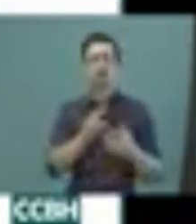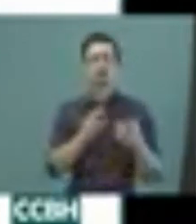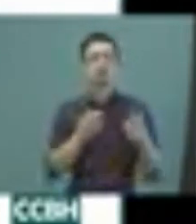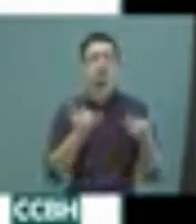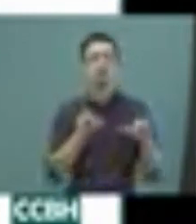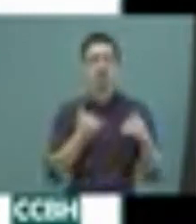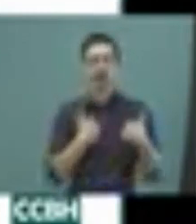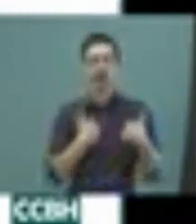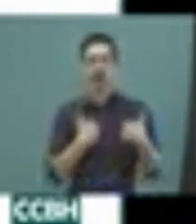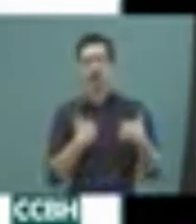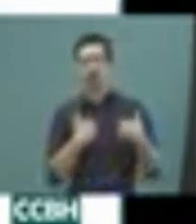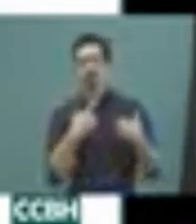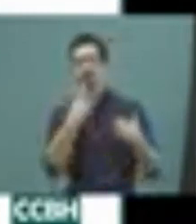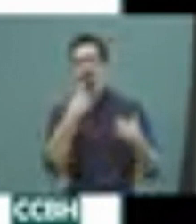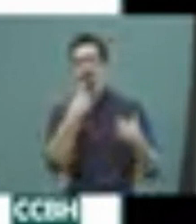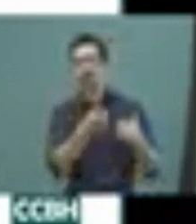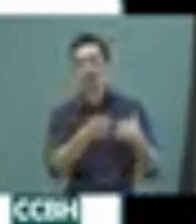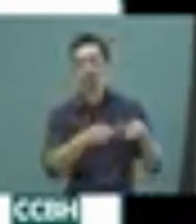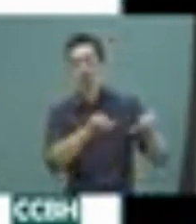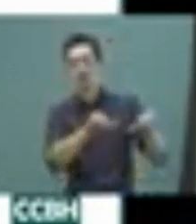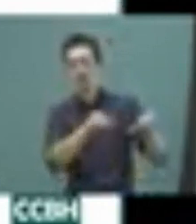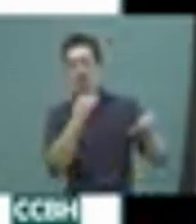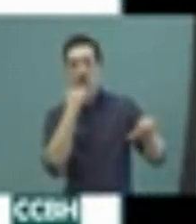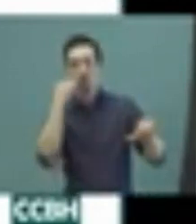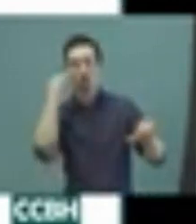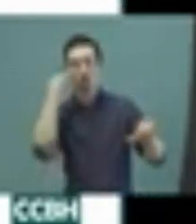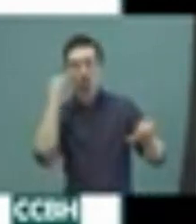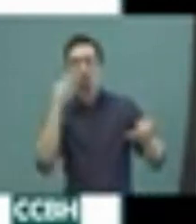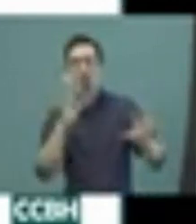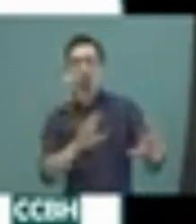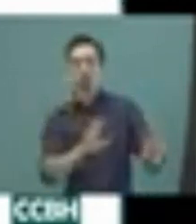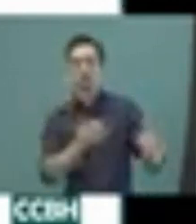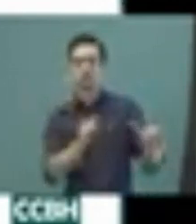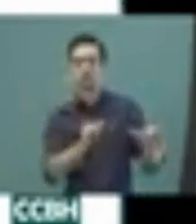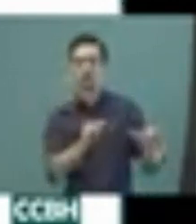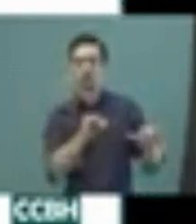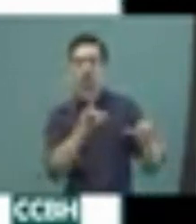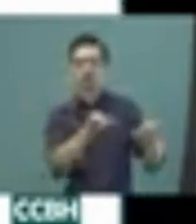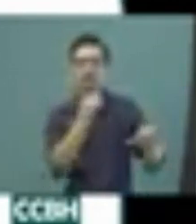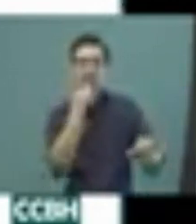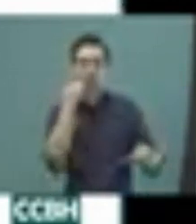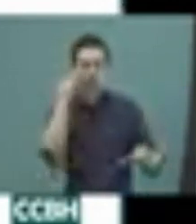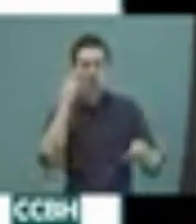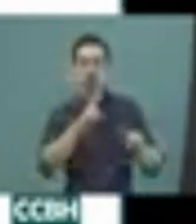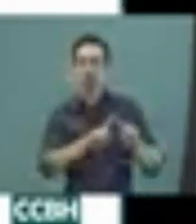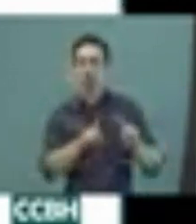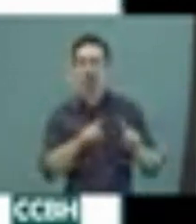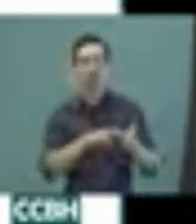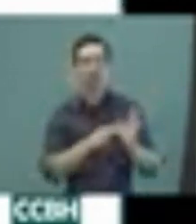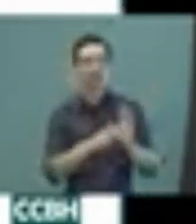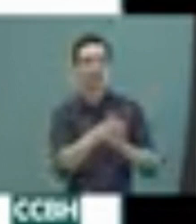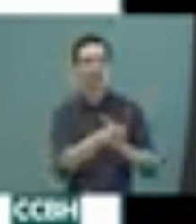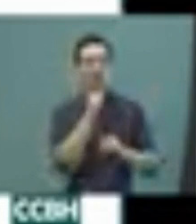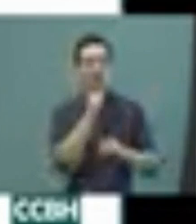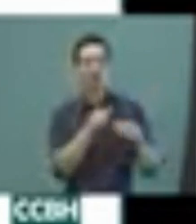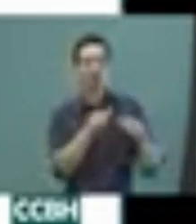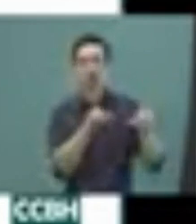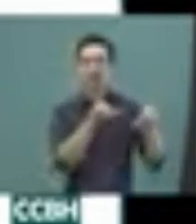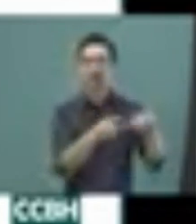have a stay-at-home order, so it does not mean that that does not apply. That still applies, but we can at least say they're out of isolation.